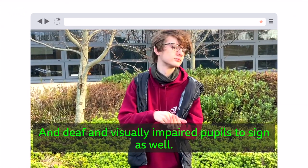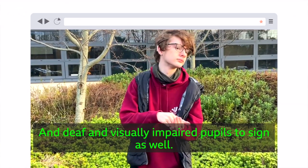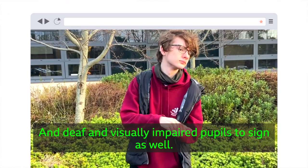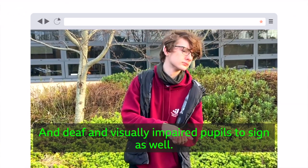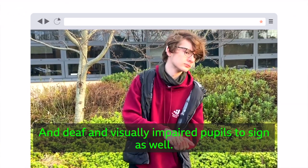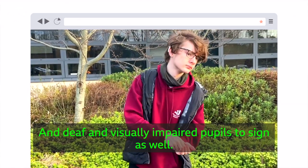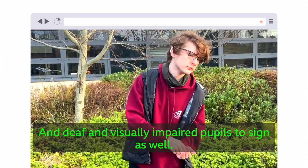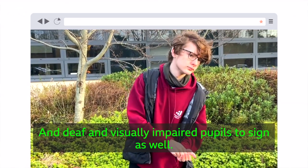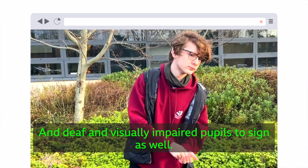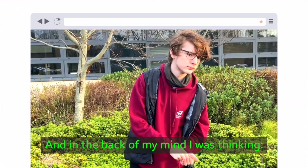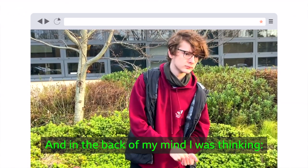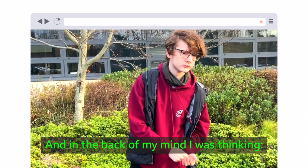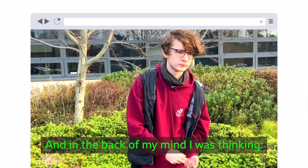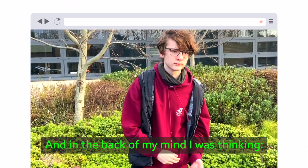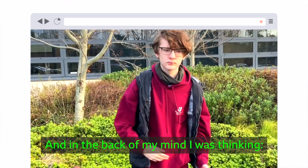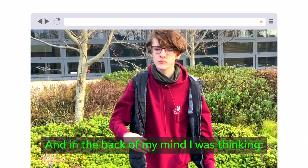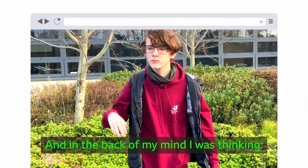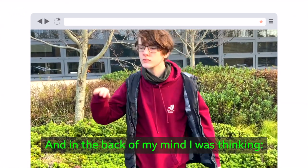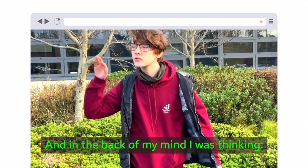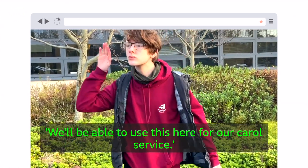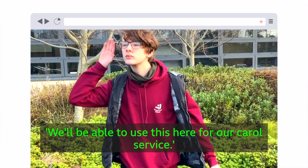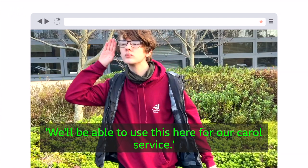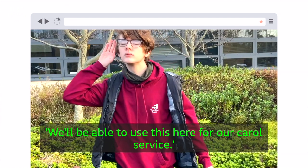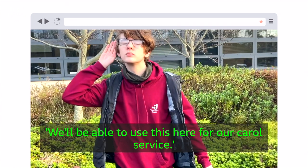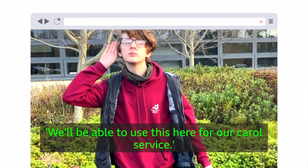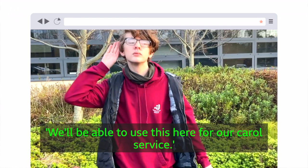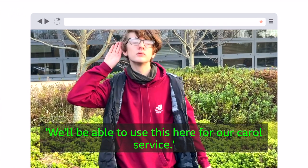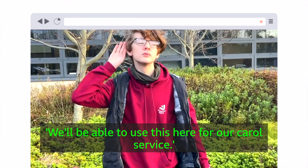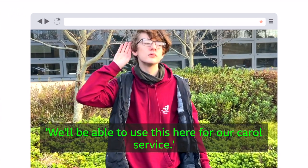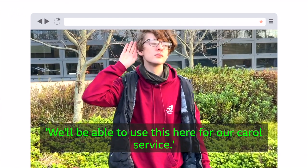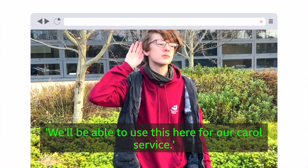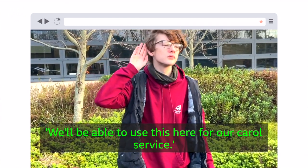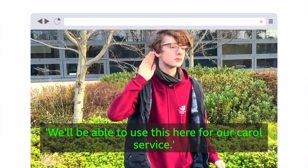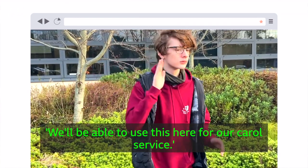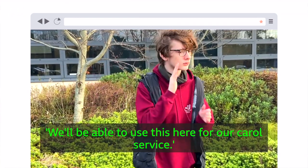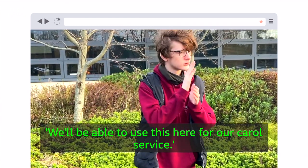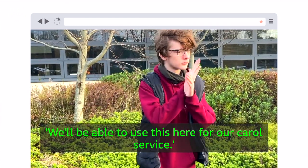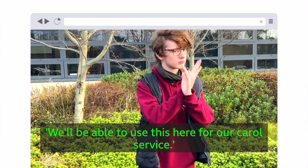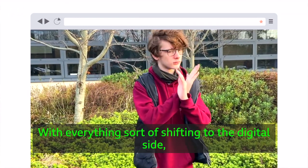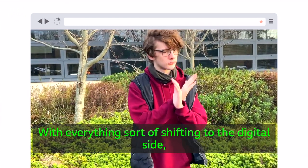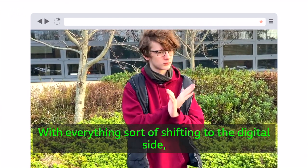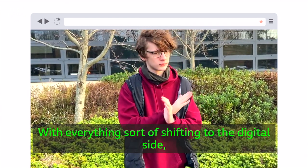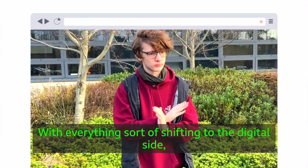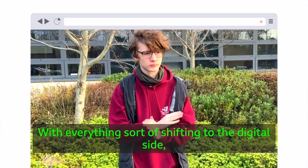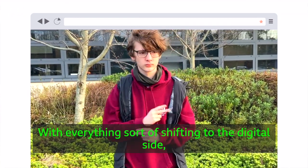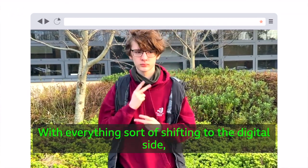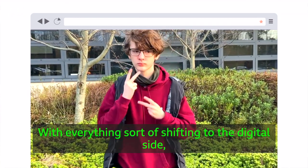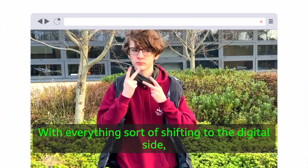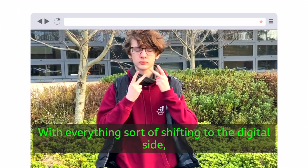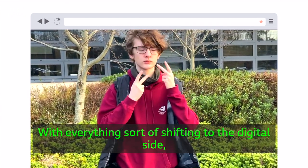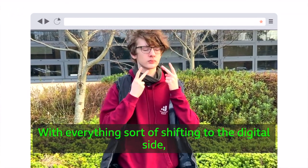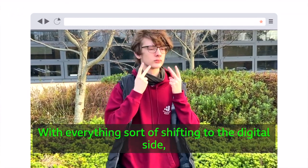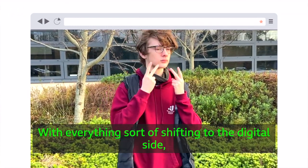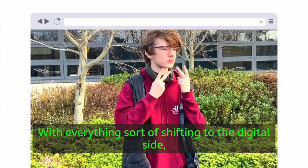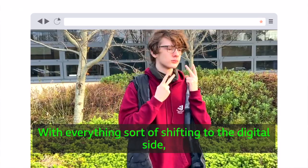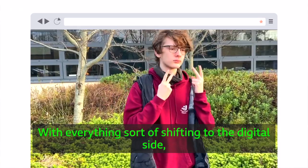pupils to sign as well. And in the back of my mind I was thinking we'll be able to use this here for our carol service with everything sort of shifting to